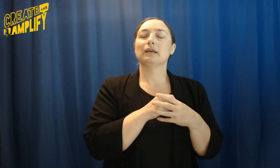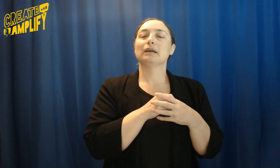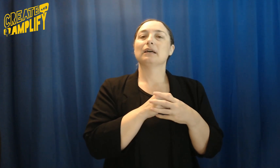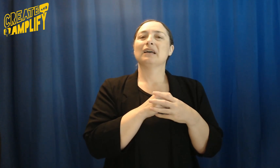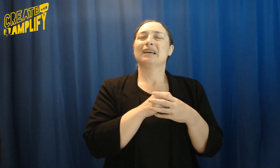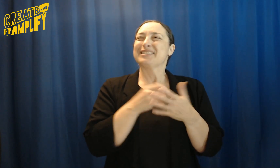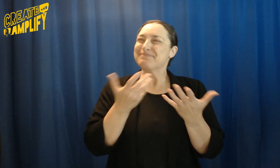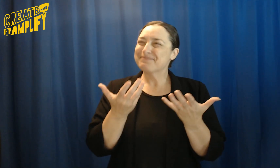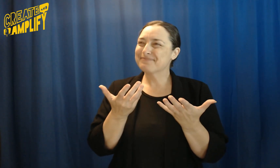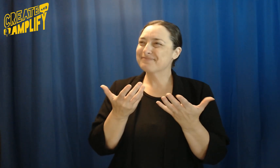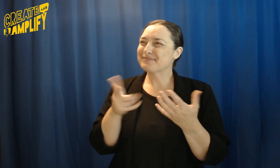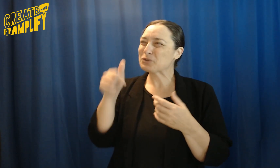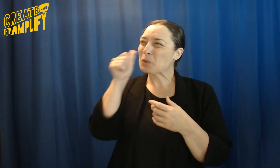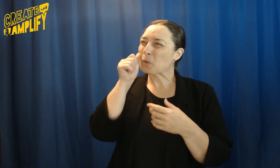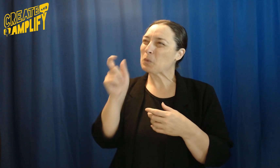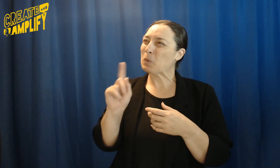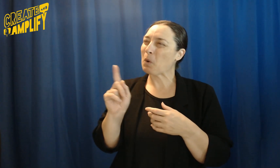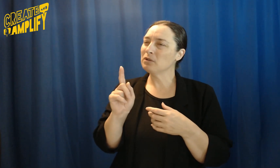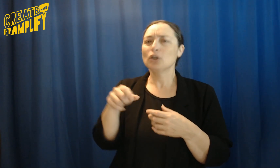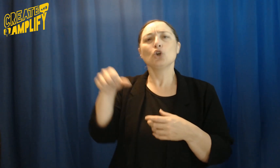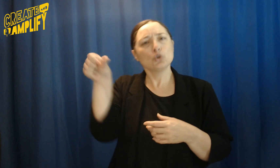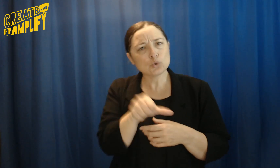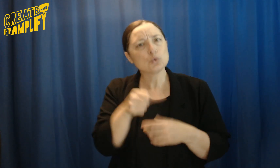you know what? There should be one for us, and it